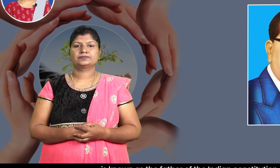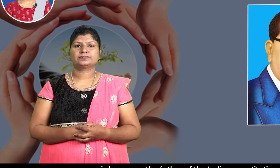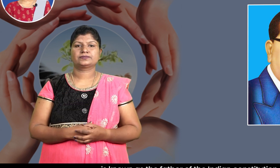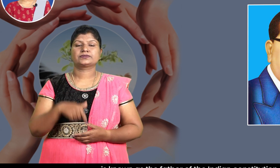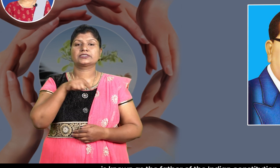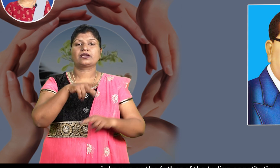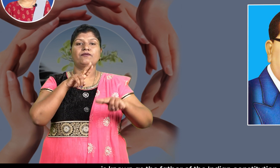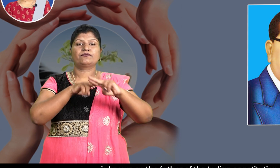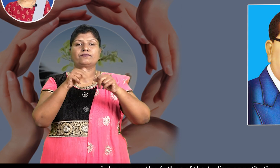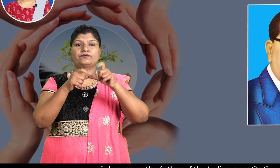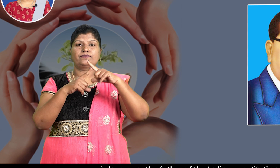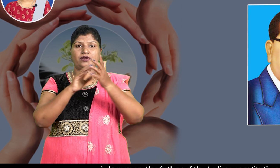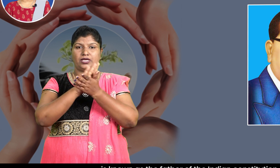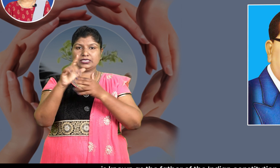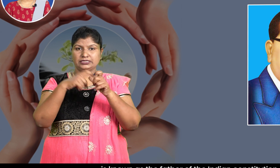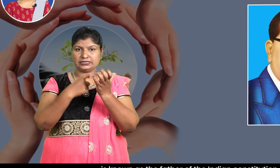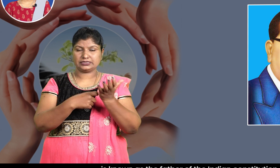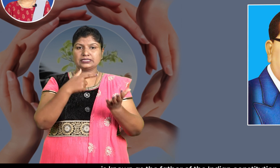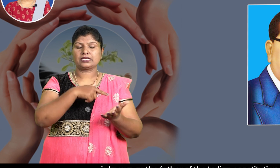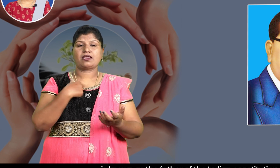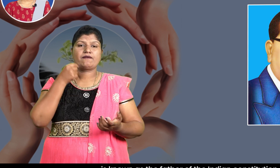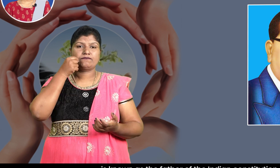the father of the Indian Constitution.